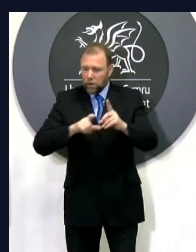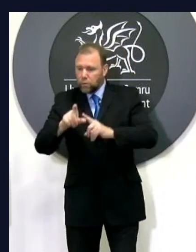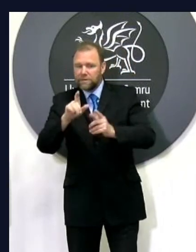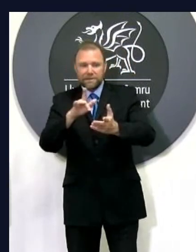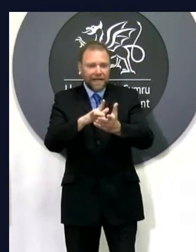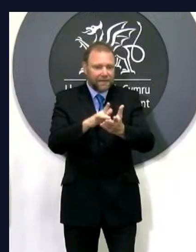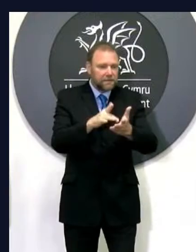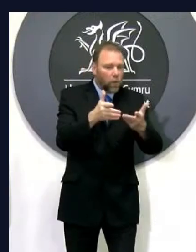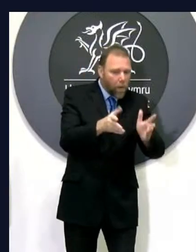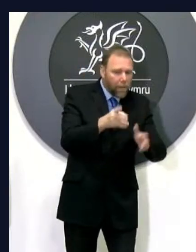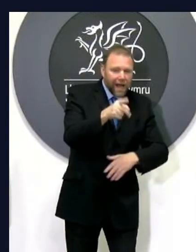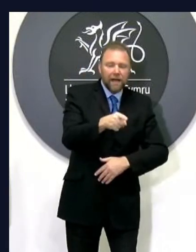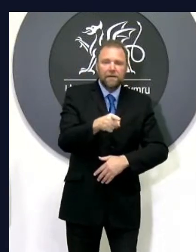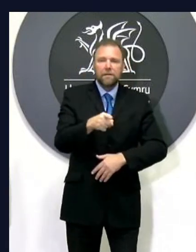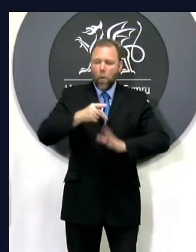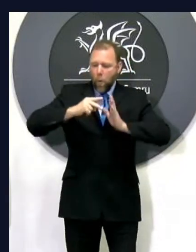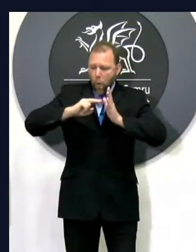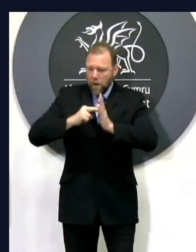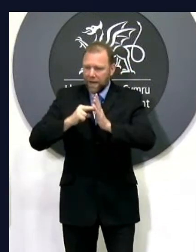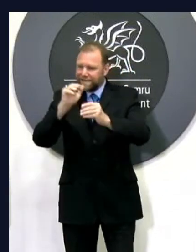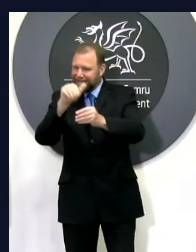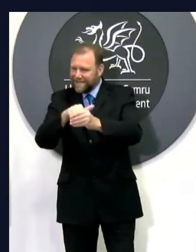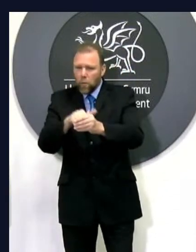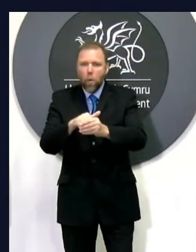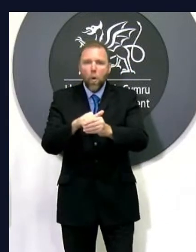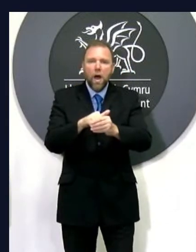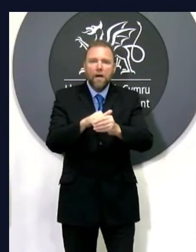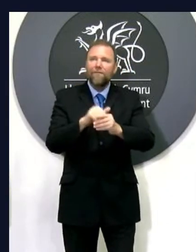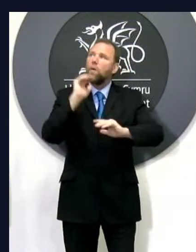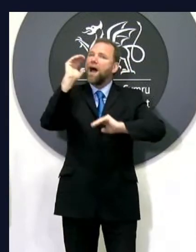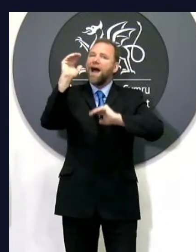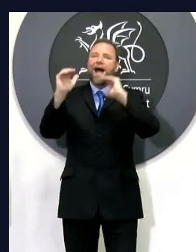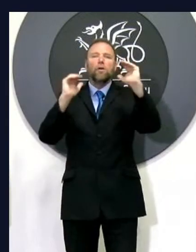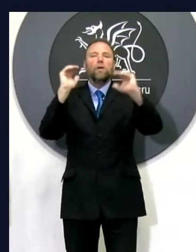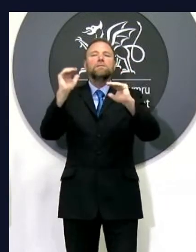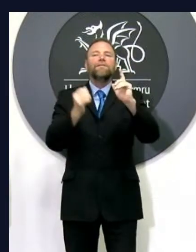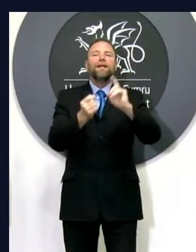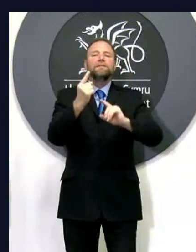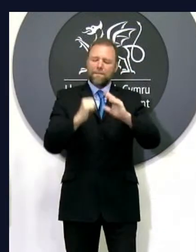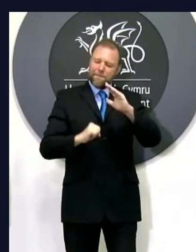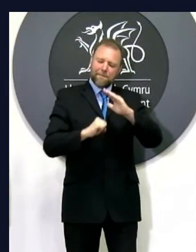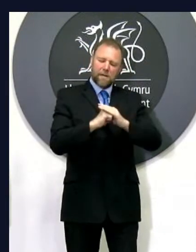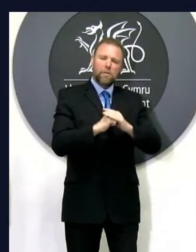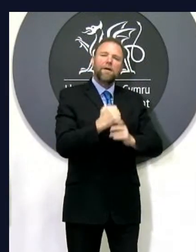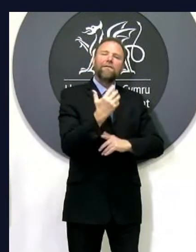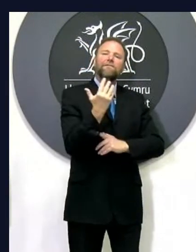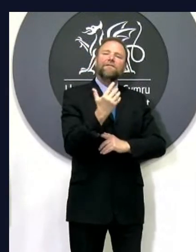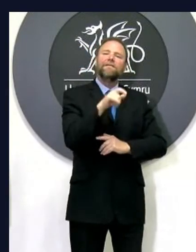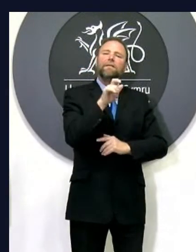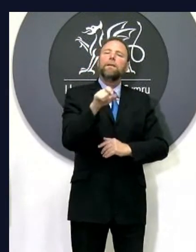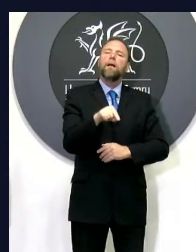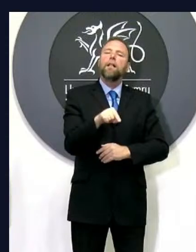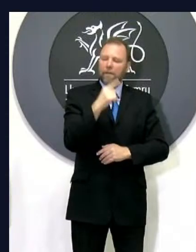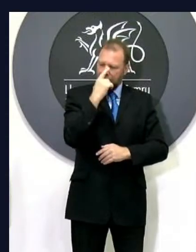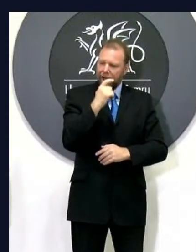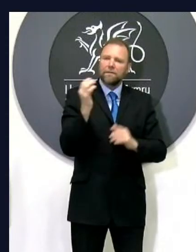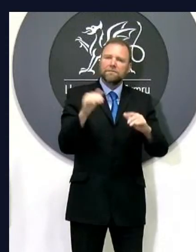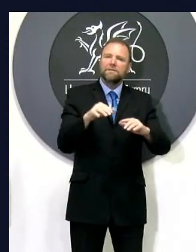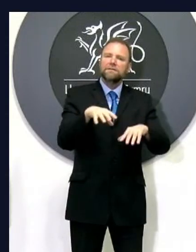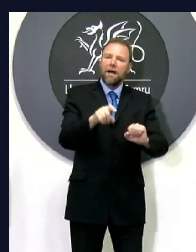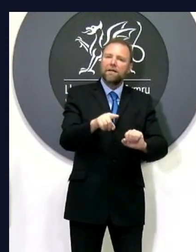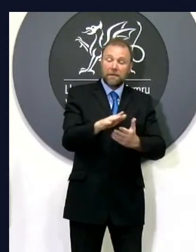of organised indoor activities for adults for up to 15 people, and that will then be able to